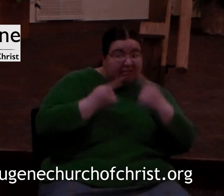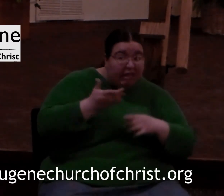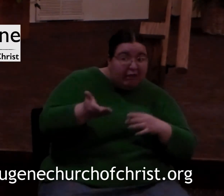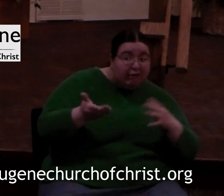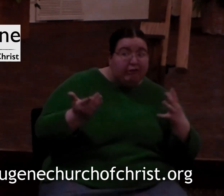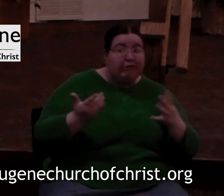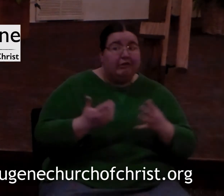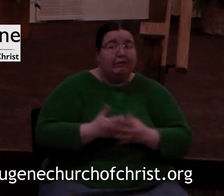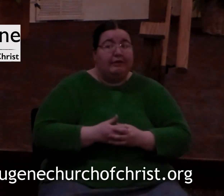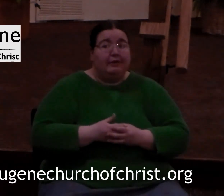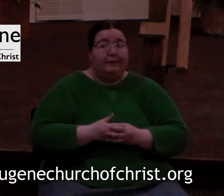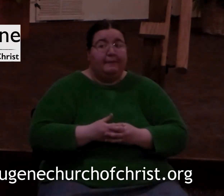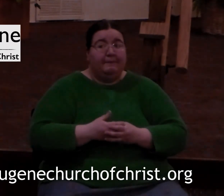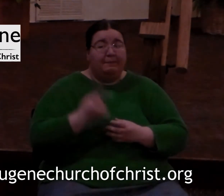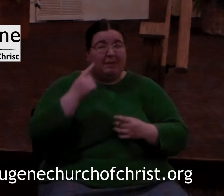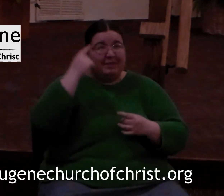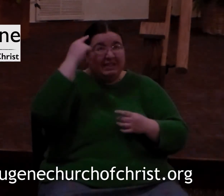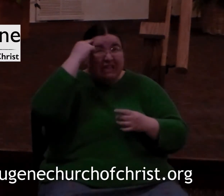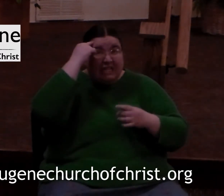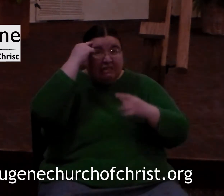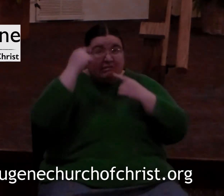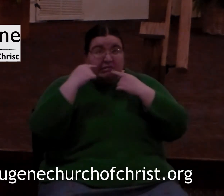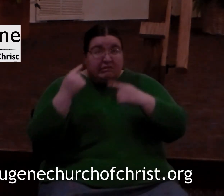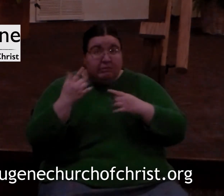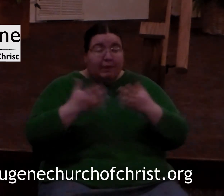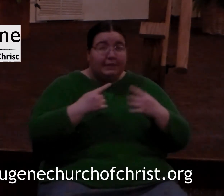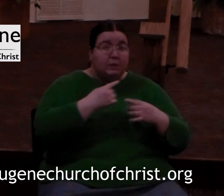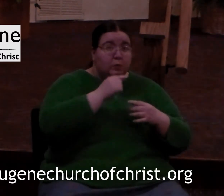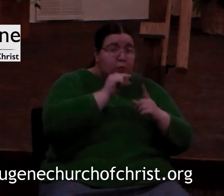Some of us will sin in our thoughts, some of us in our words, some of us in the actions.